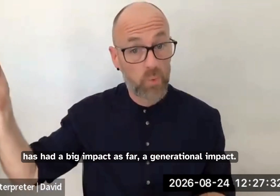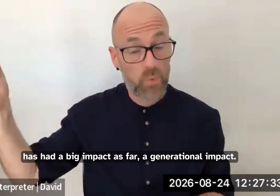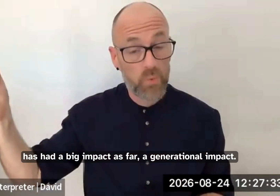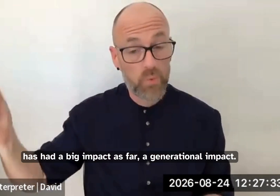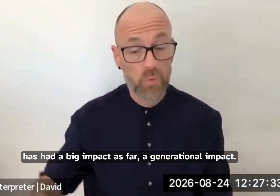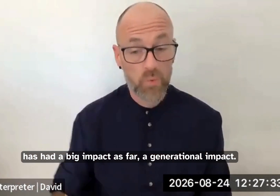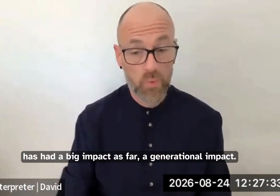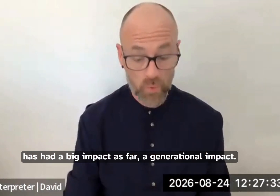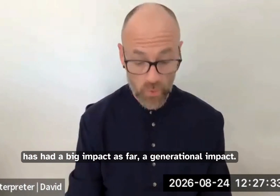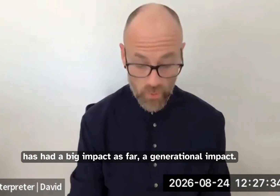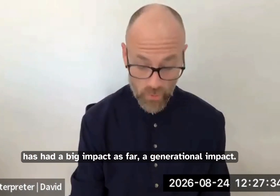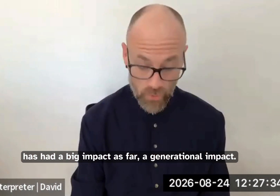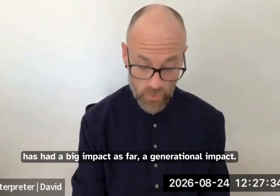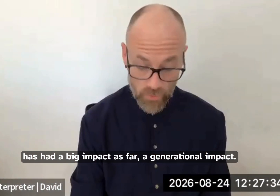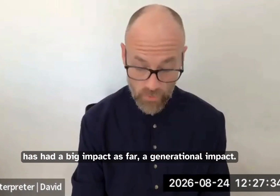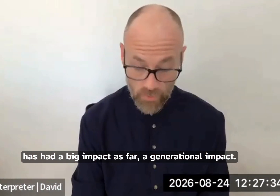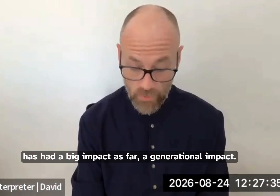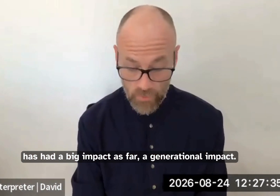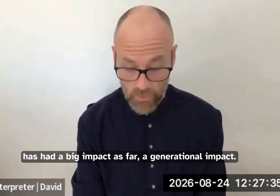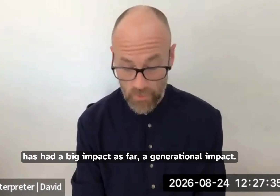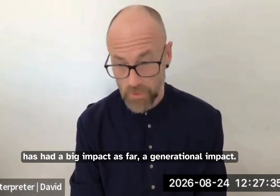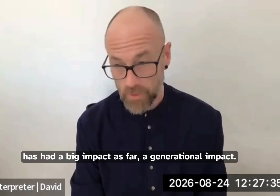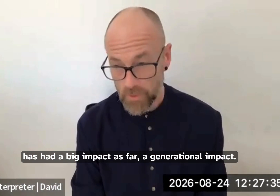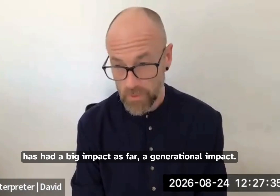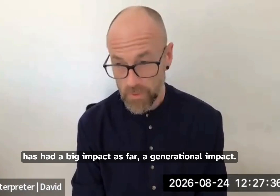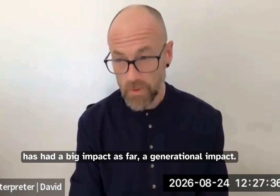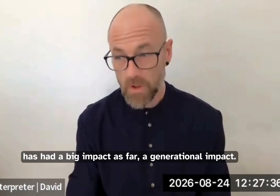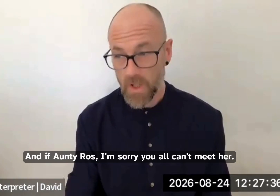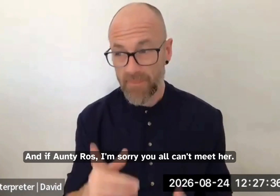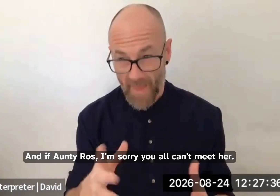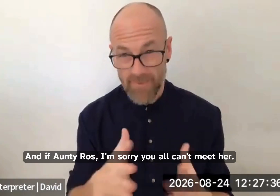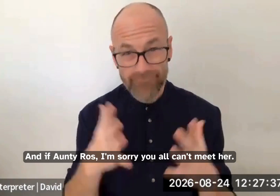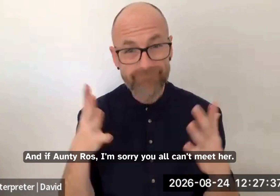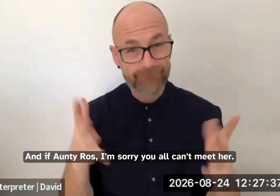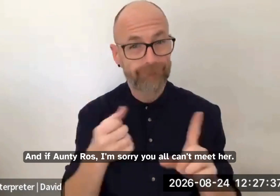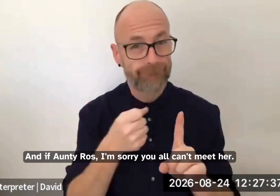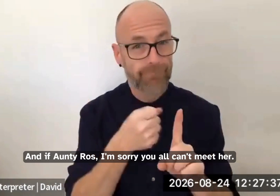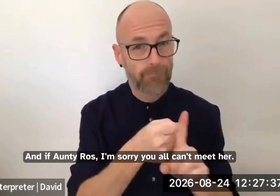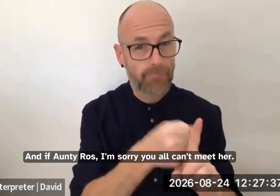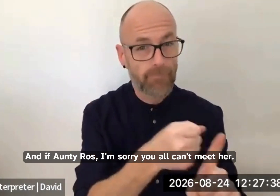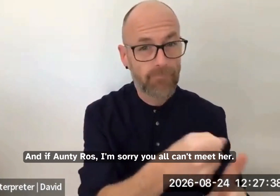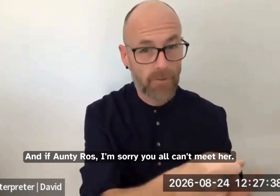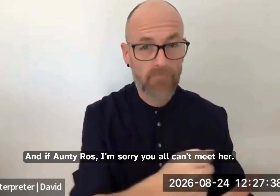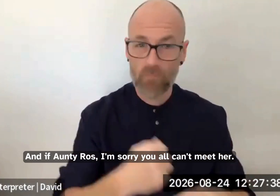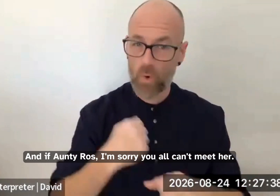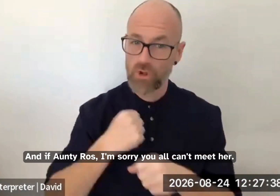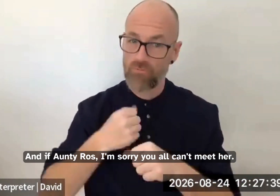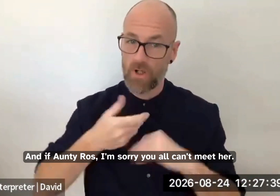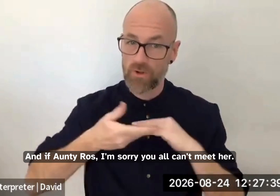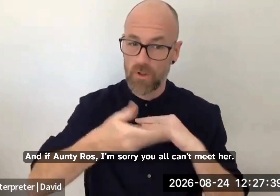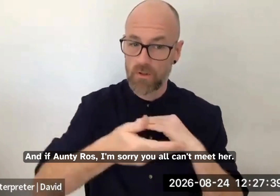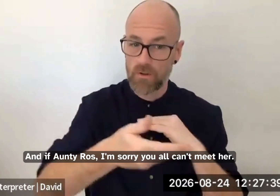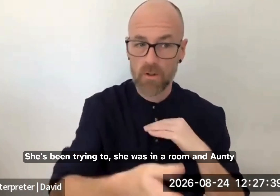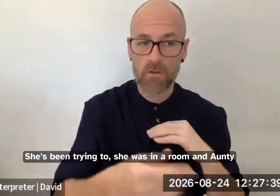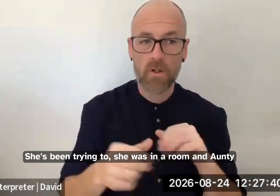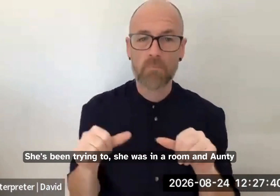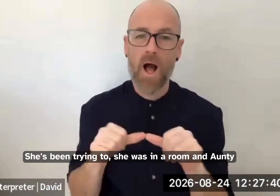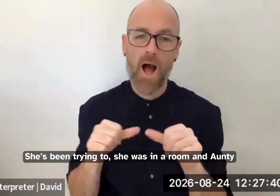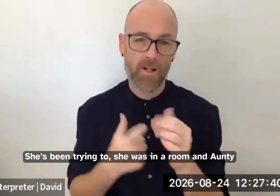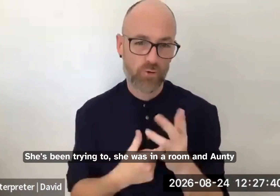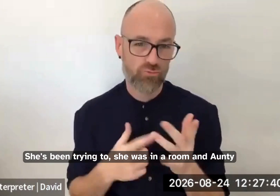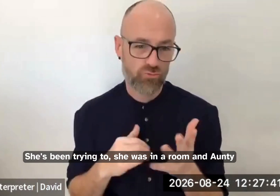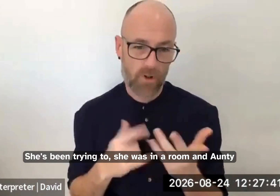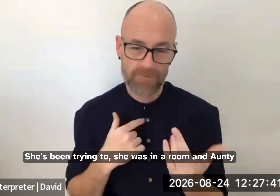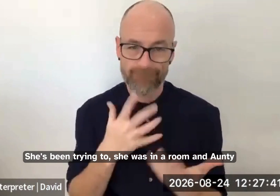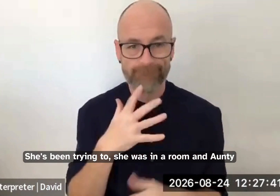families has had a big impact as far as a generational impact. And if Auntie Ros, I'm sorry you all can't meet her. She's